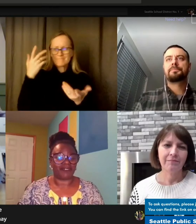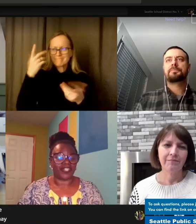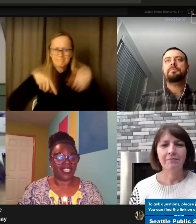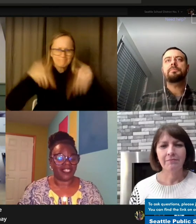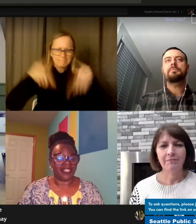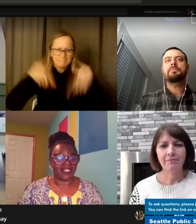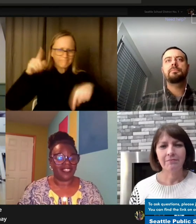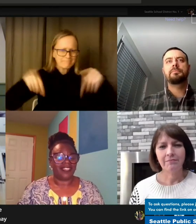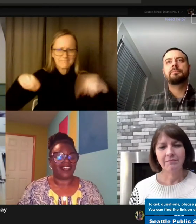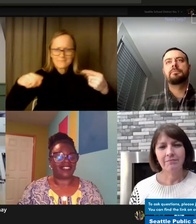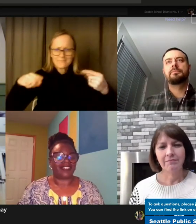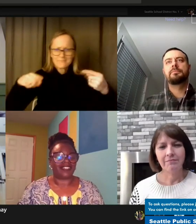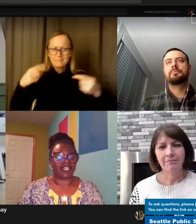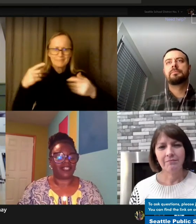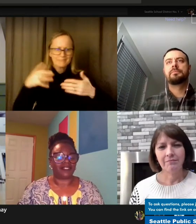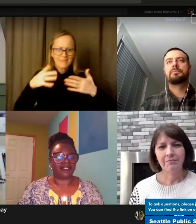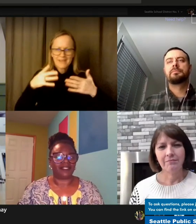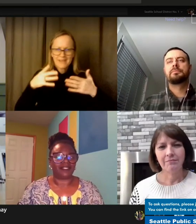regarding